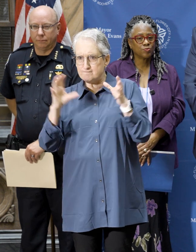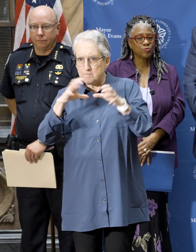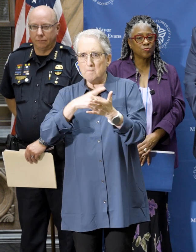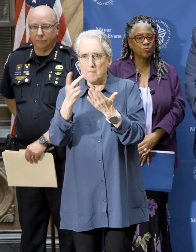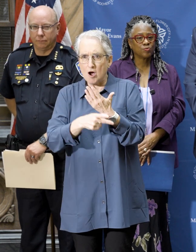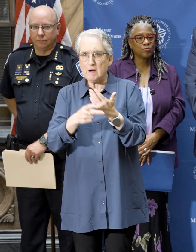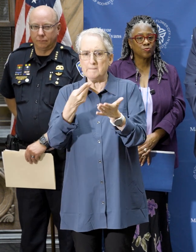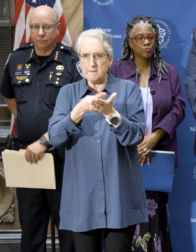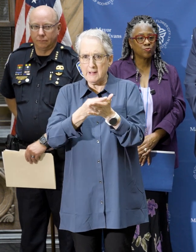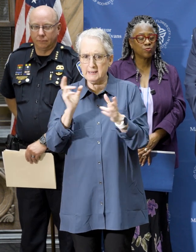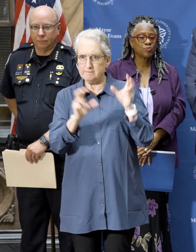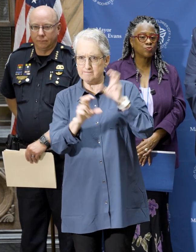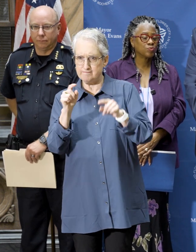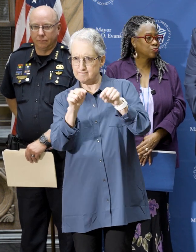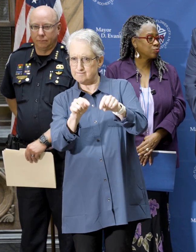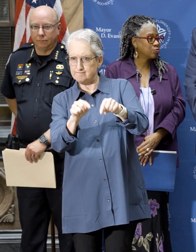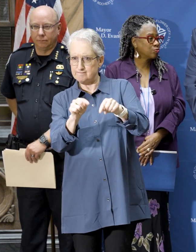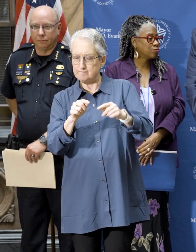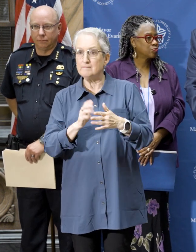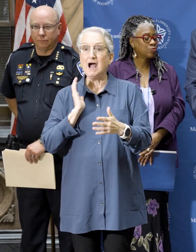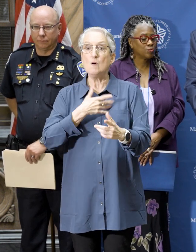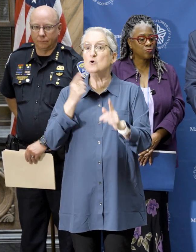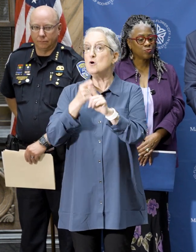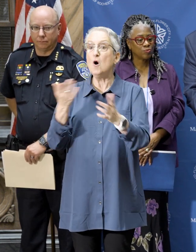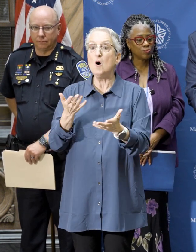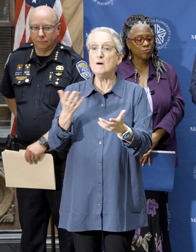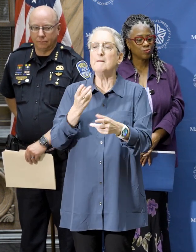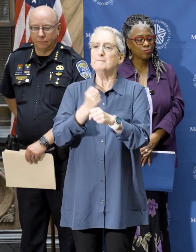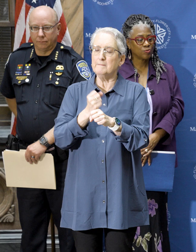it, our overall goal is to make our city safe for everyone. Thank you.